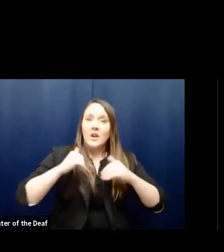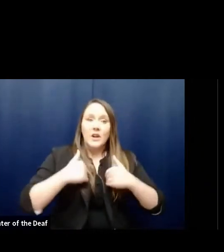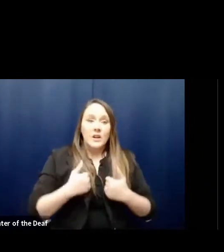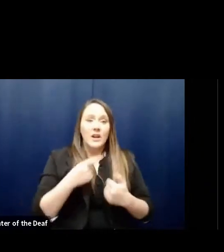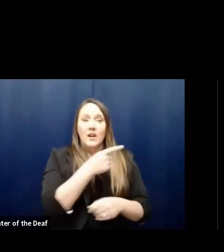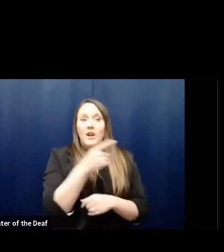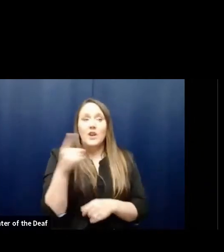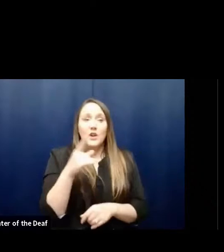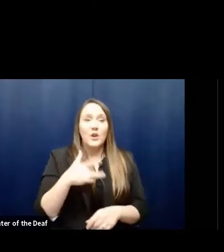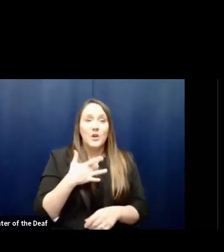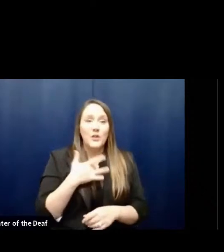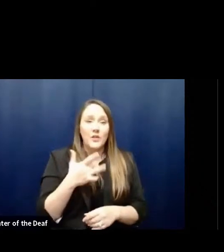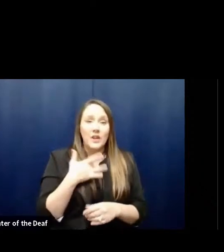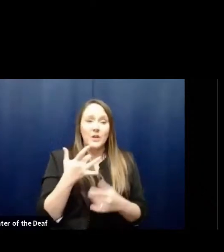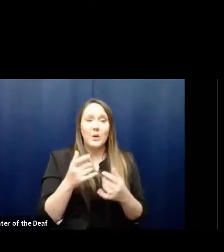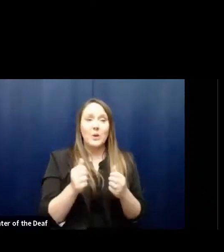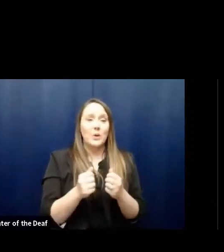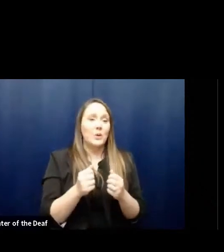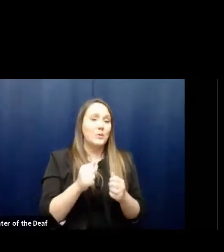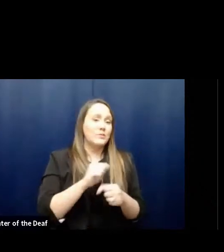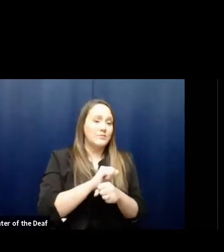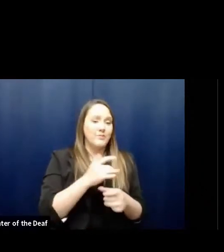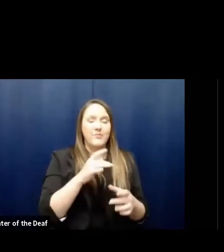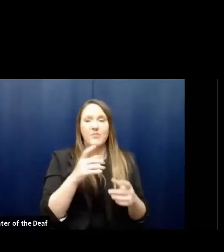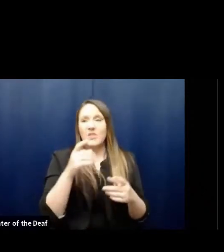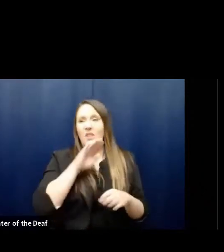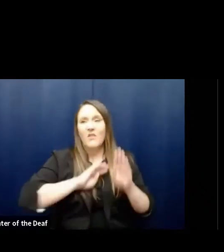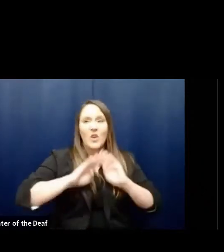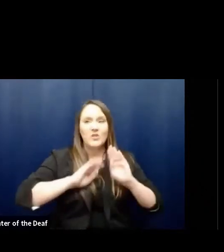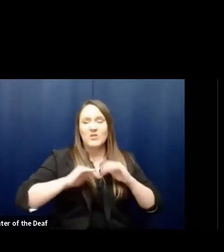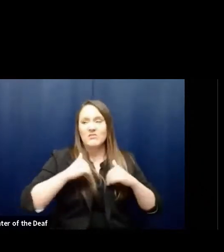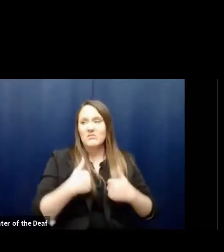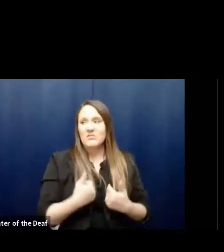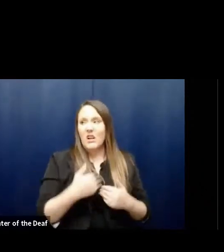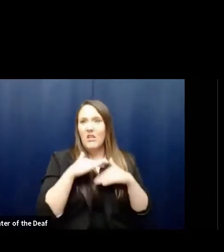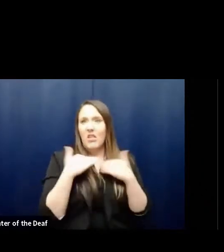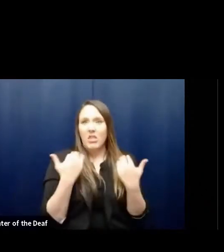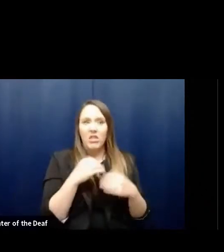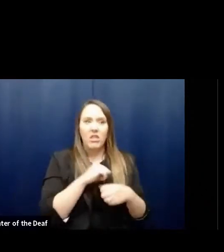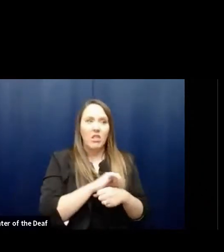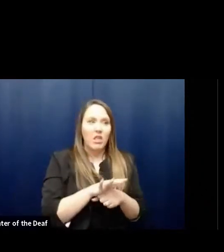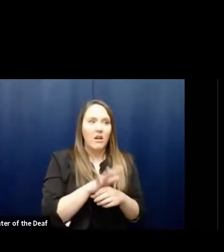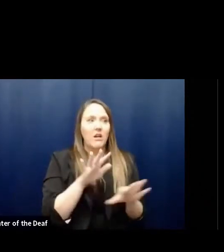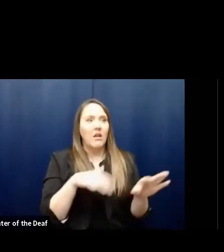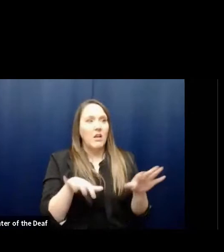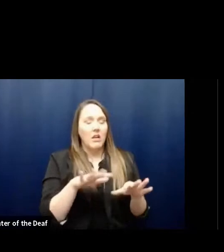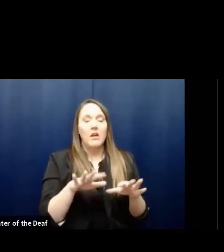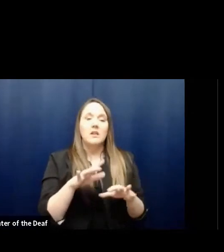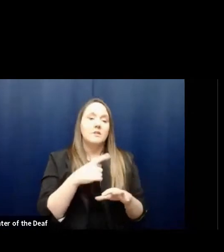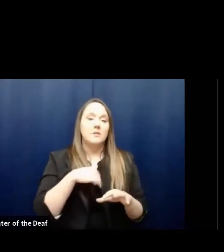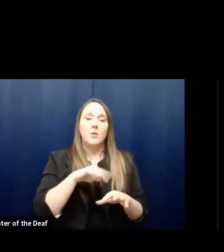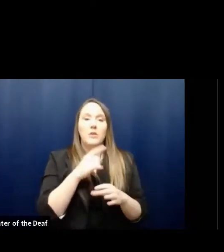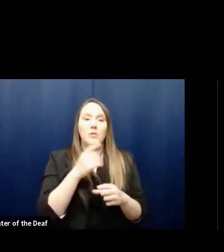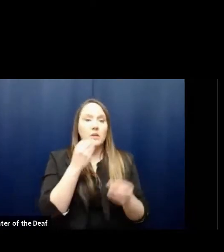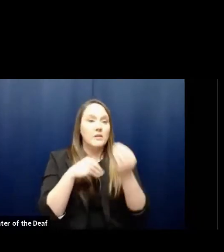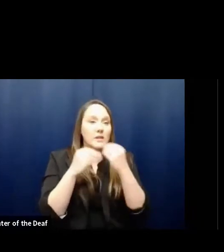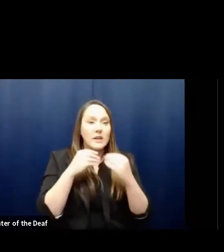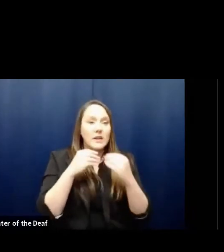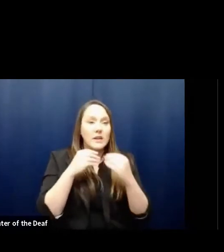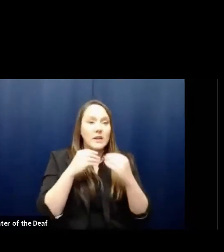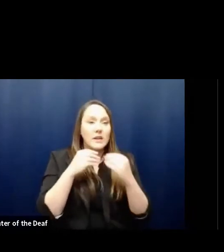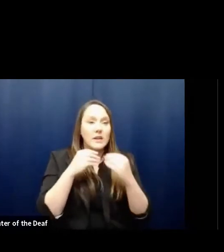are, as all of you out there are, of COVID-19. We've been living, breathing, eating COVID-19 for 10